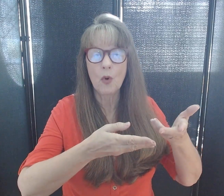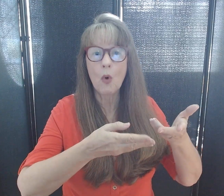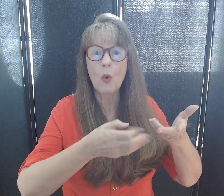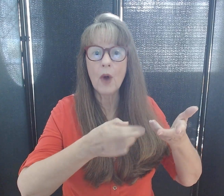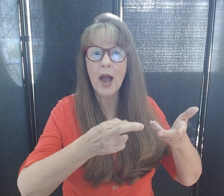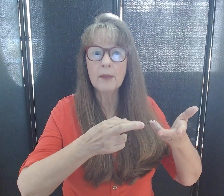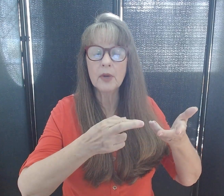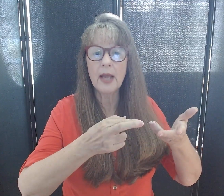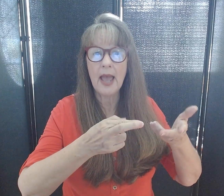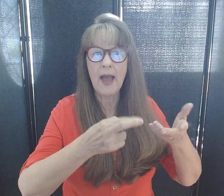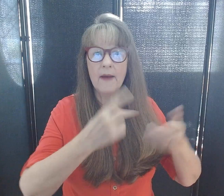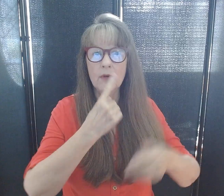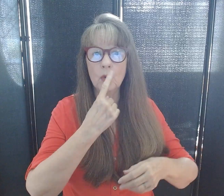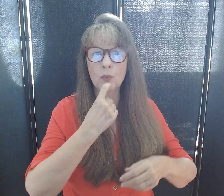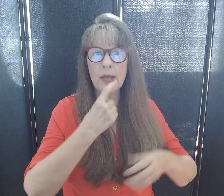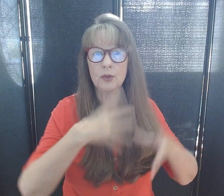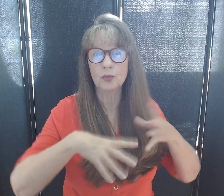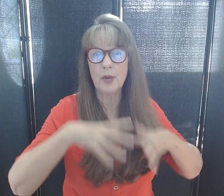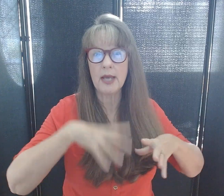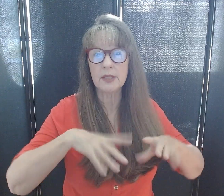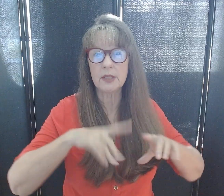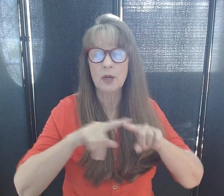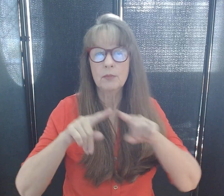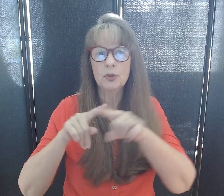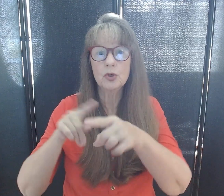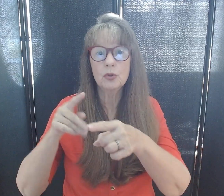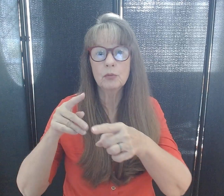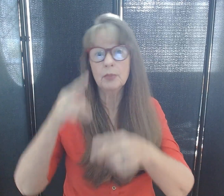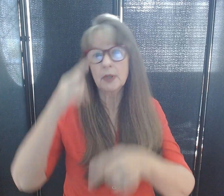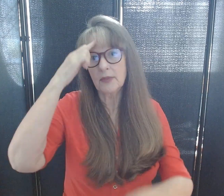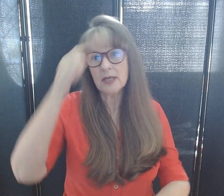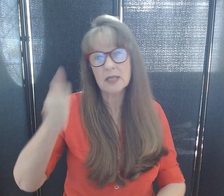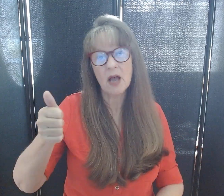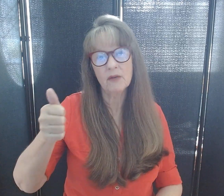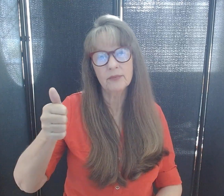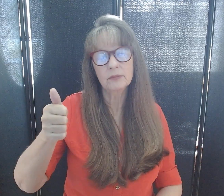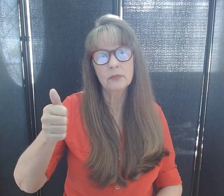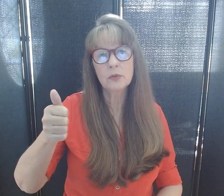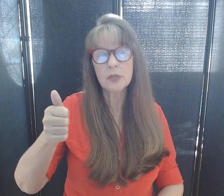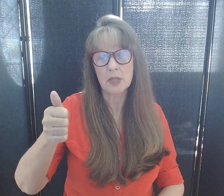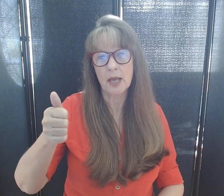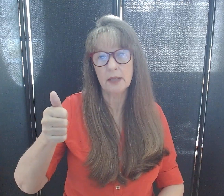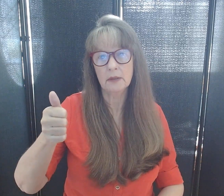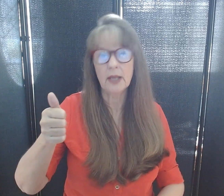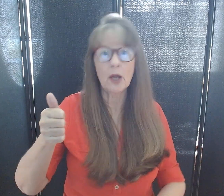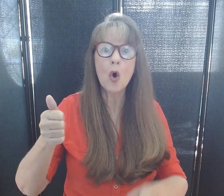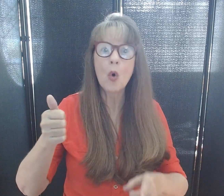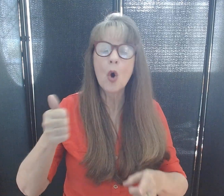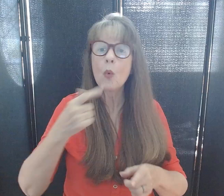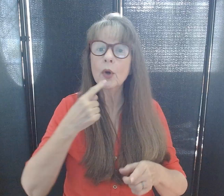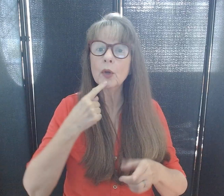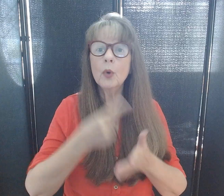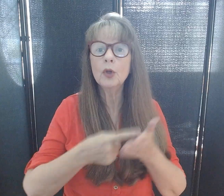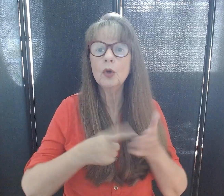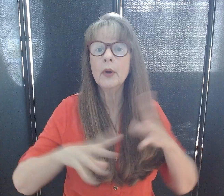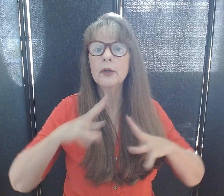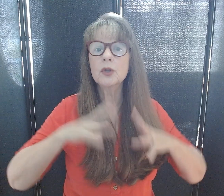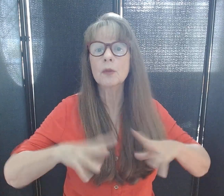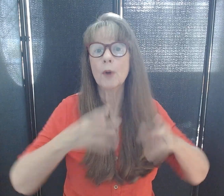or I'm going to have a red dress, but think self. You decide. Like, oh, what are you wearing to the